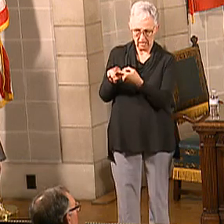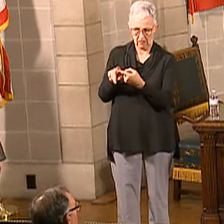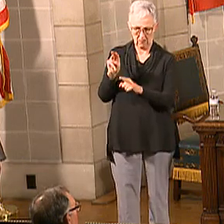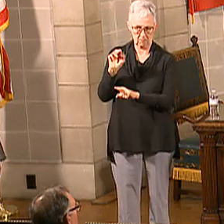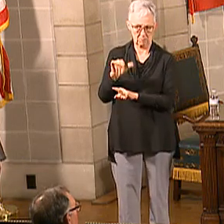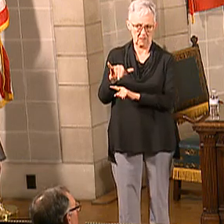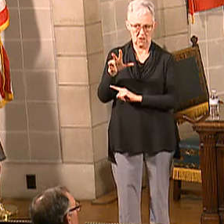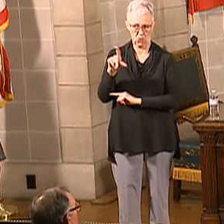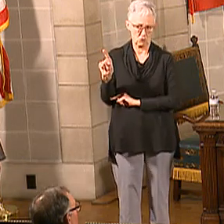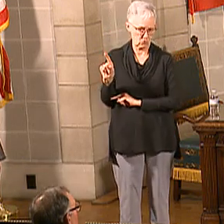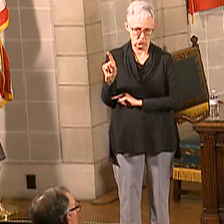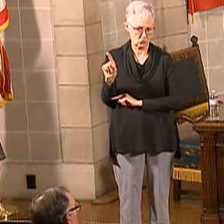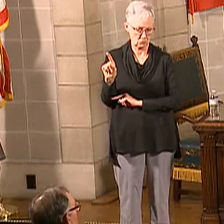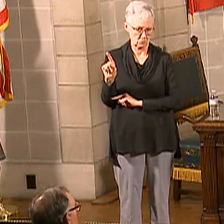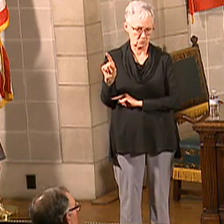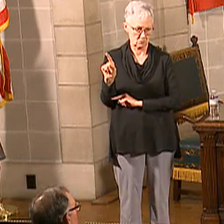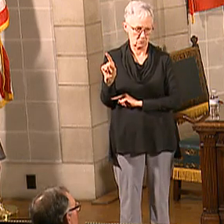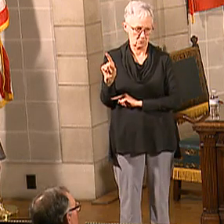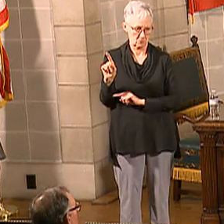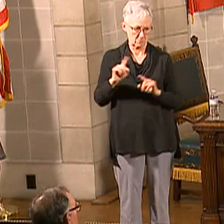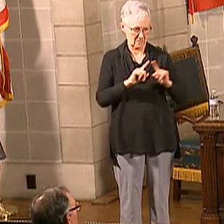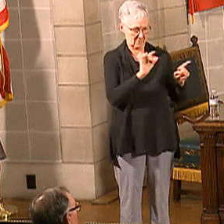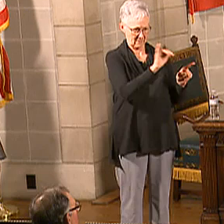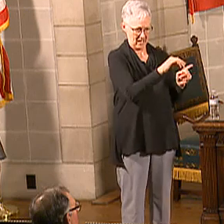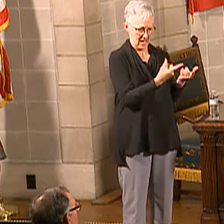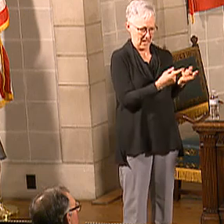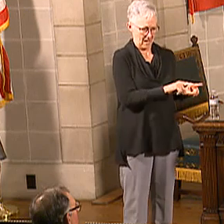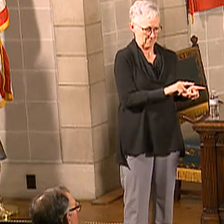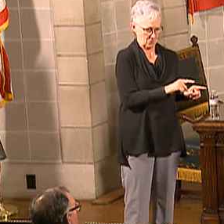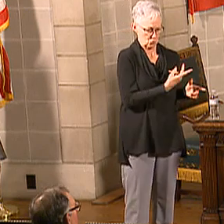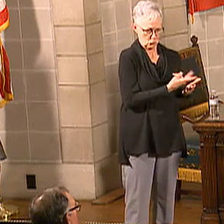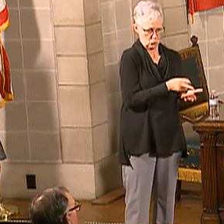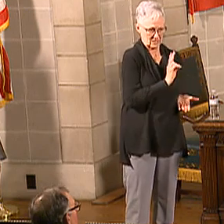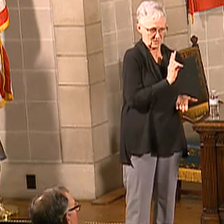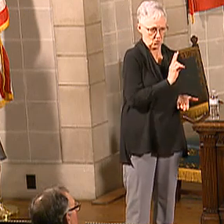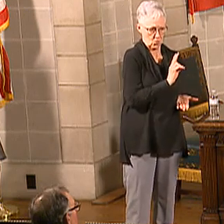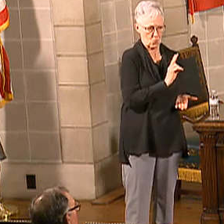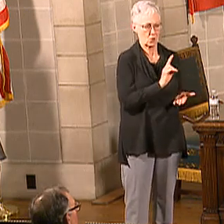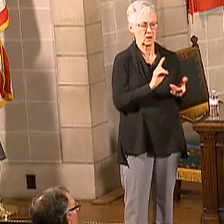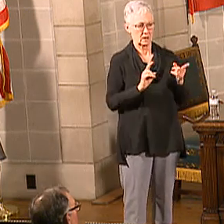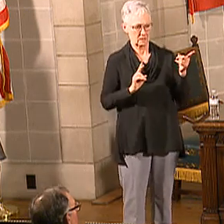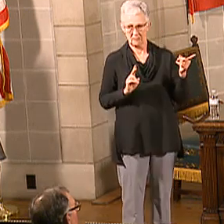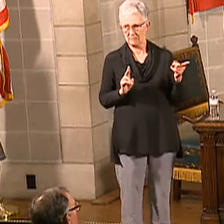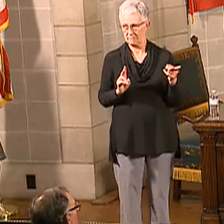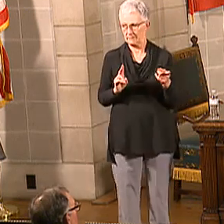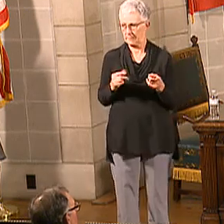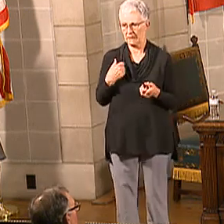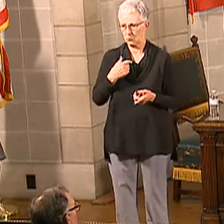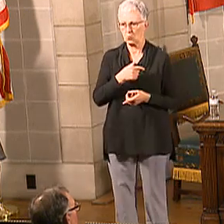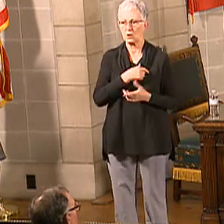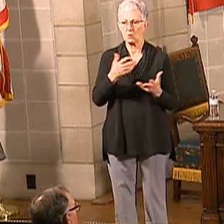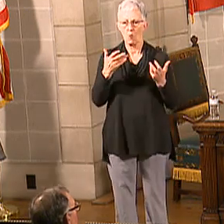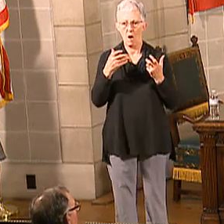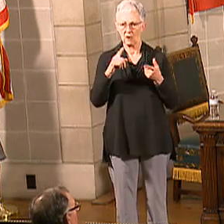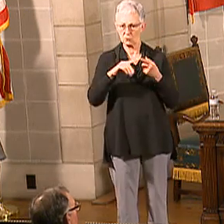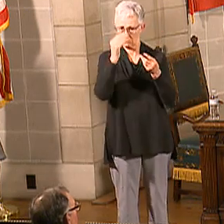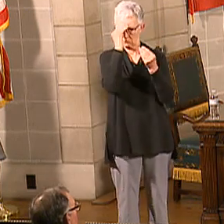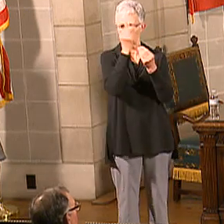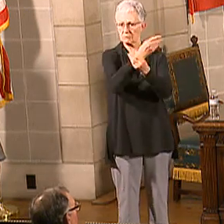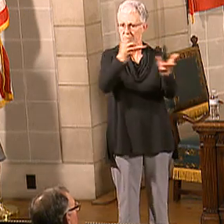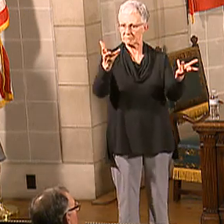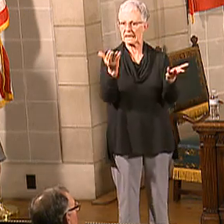practical answer is that this has happened 2 weeks ago. We reinforced it again in a message with the commissioner on Friday. This is another way for just to publicize it and give more